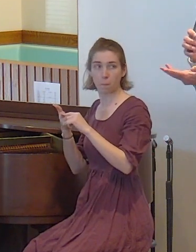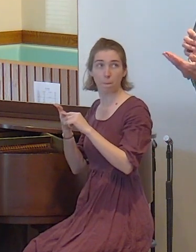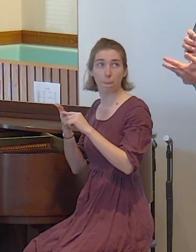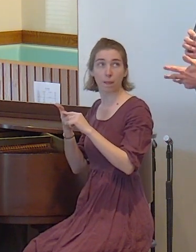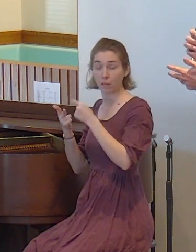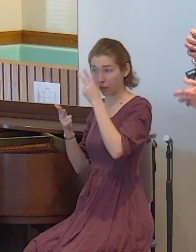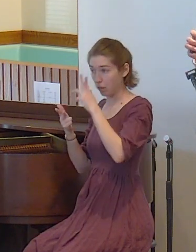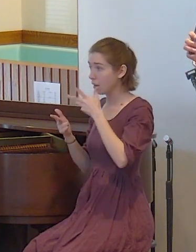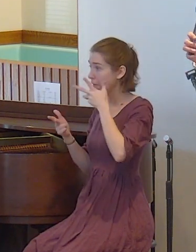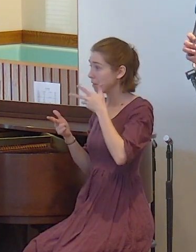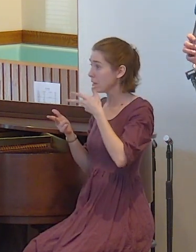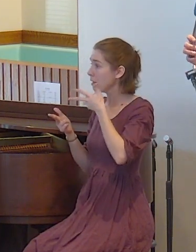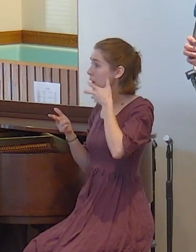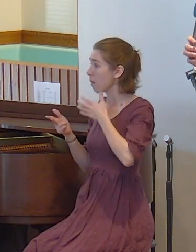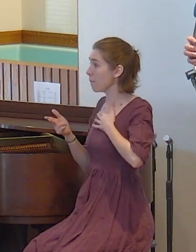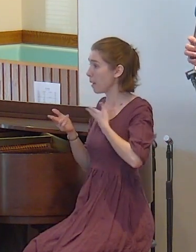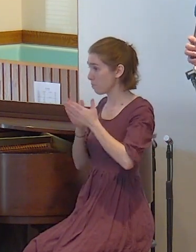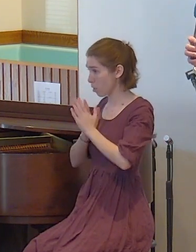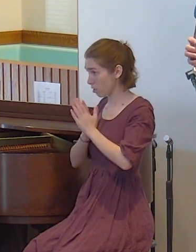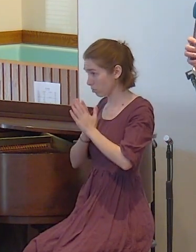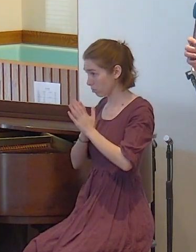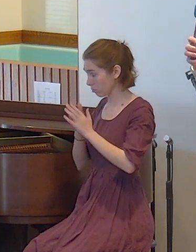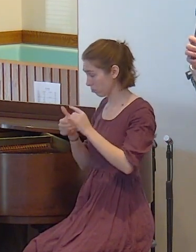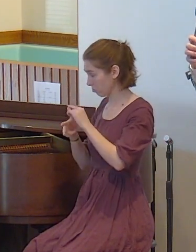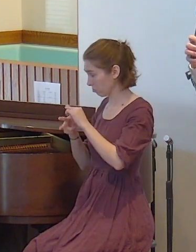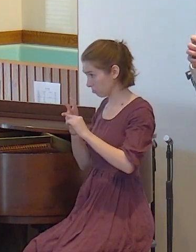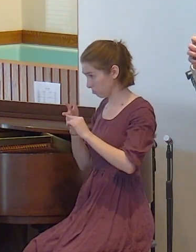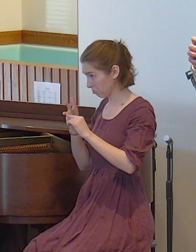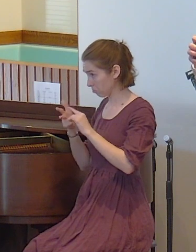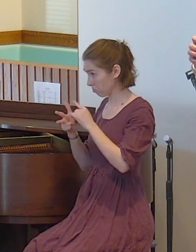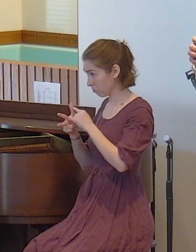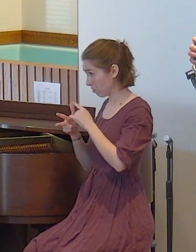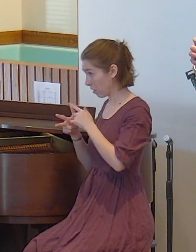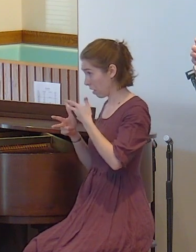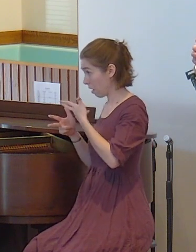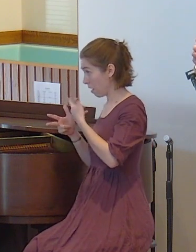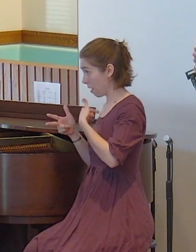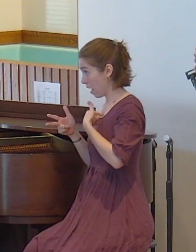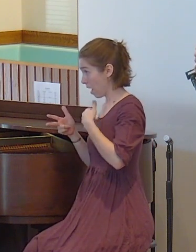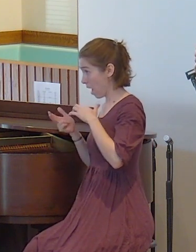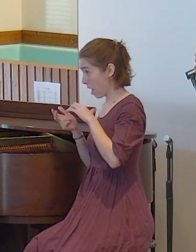And does God hear my prayers? Awesome questions.